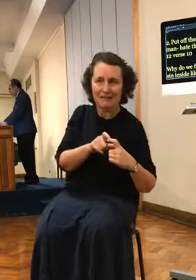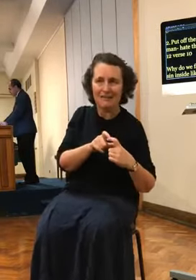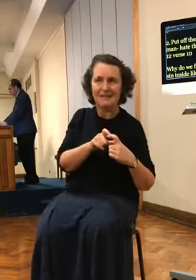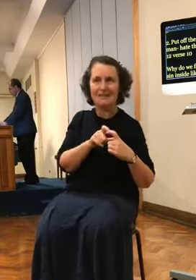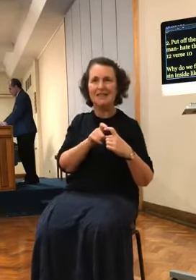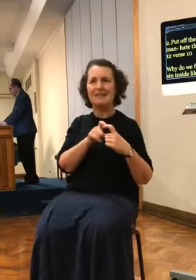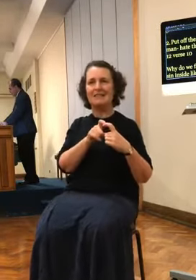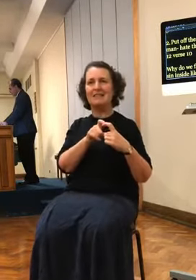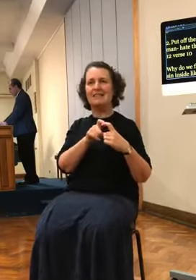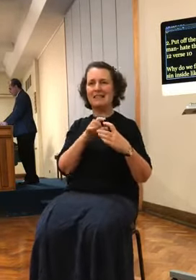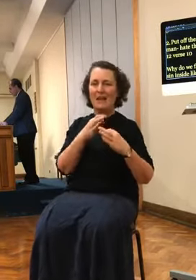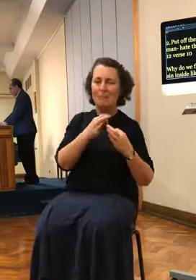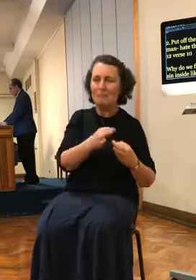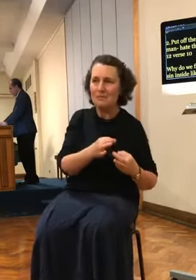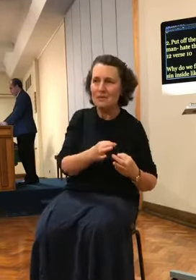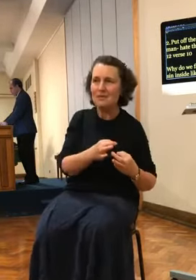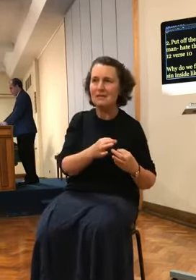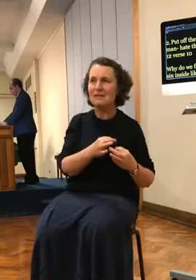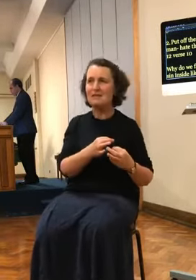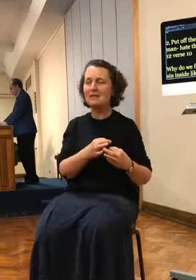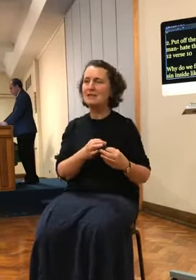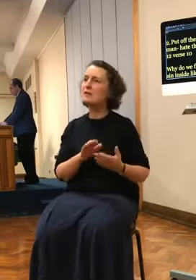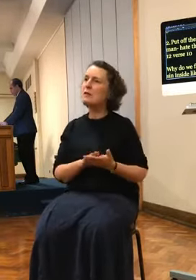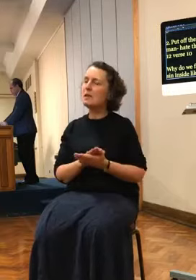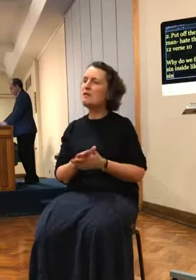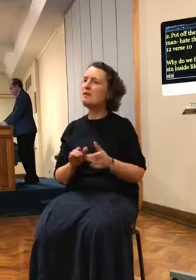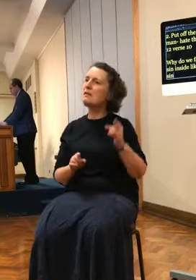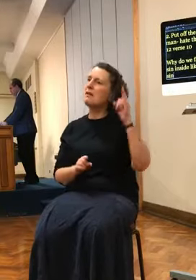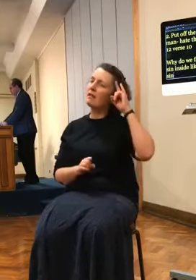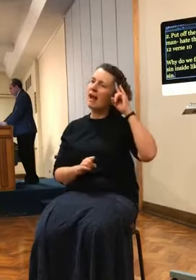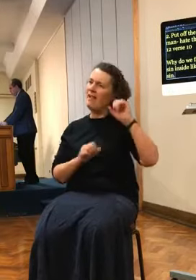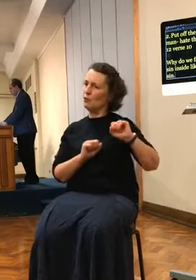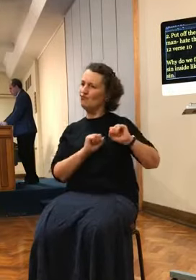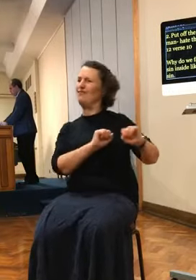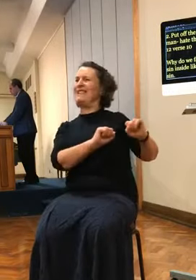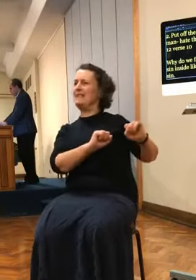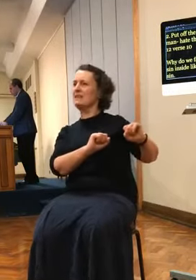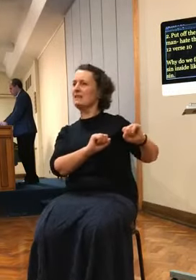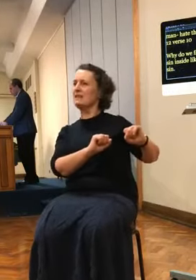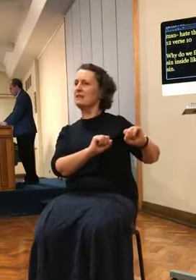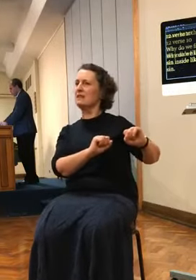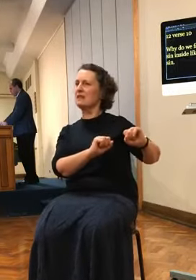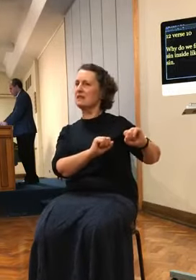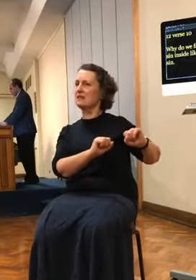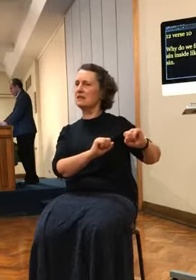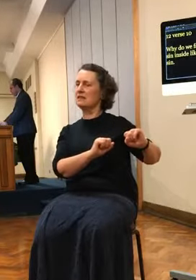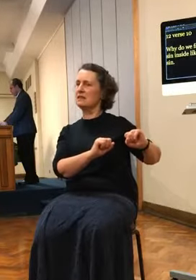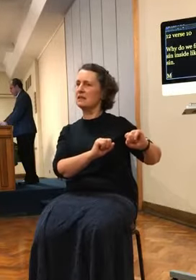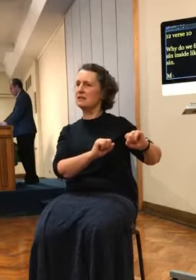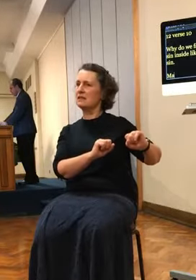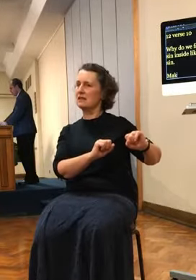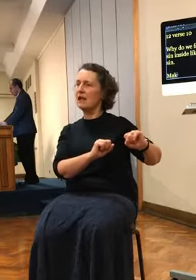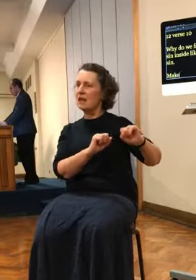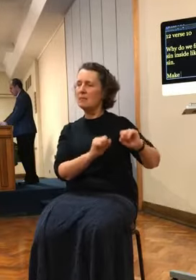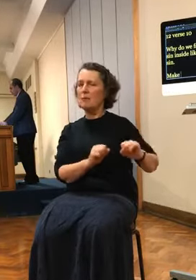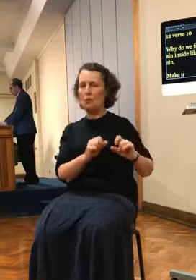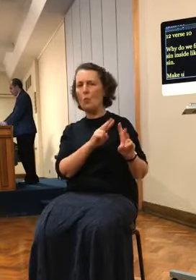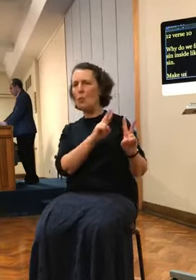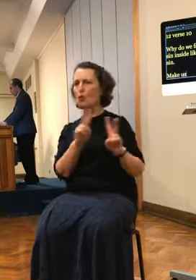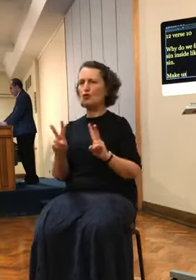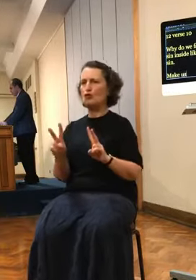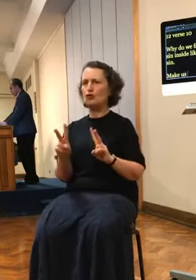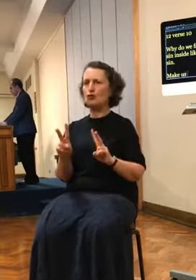we put on, we resist the devil. We remain humble, sober, serious, sound, vigilant. Never